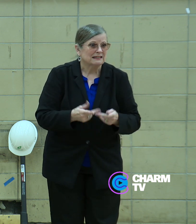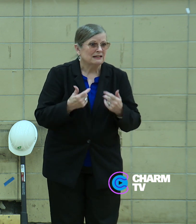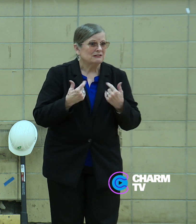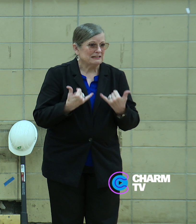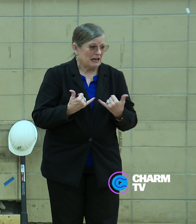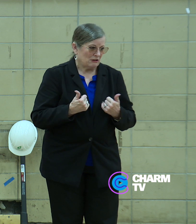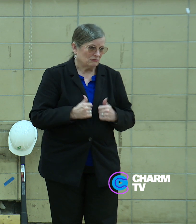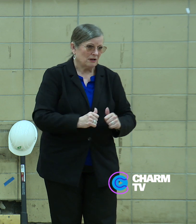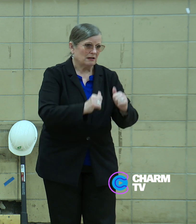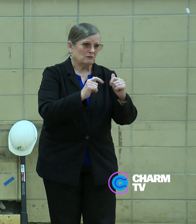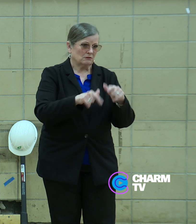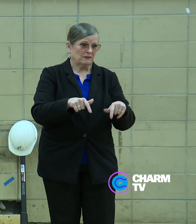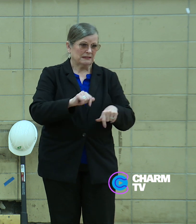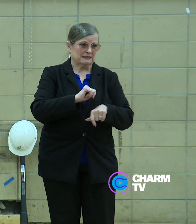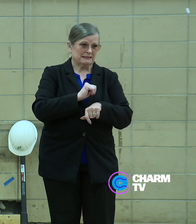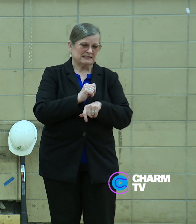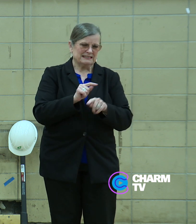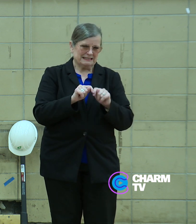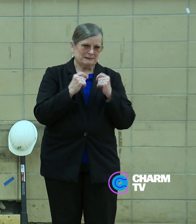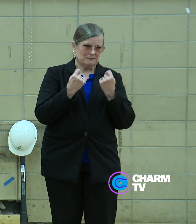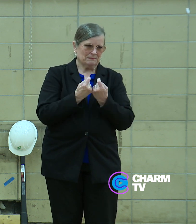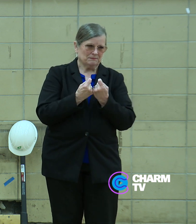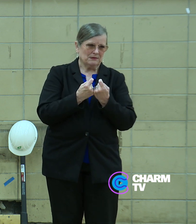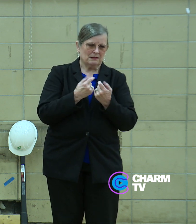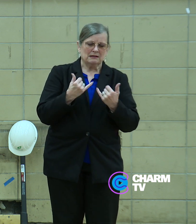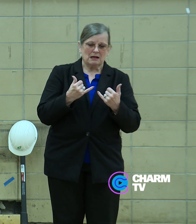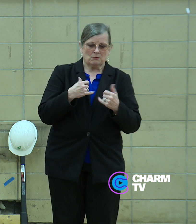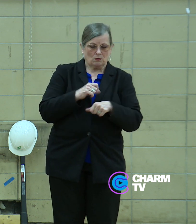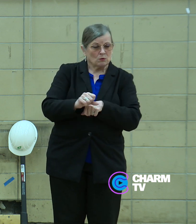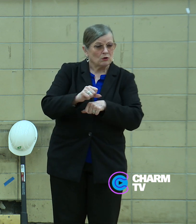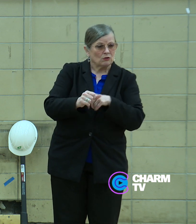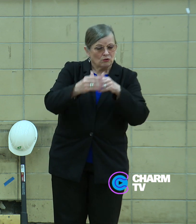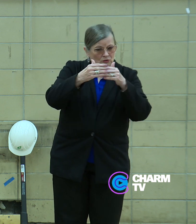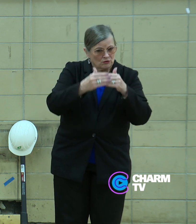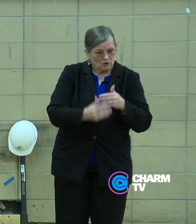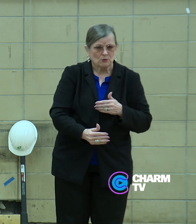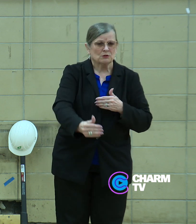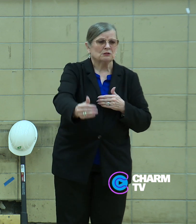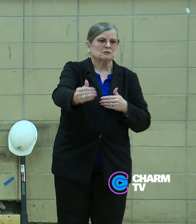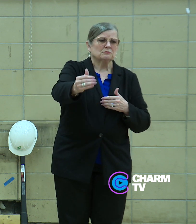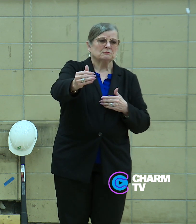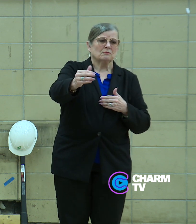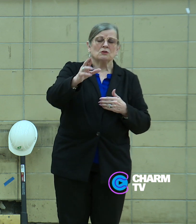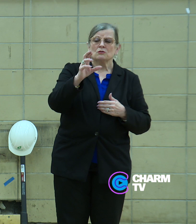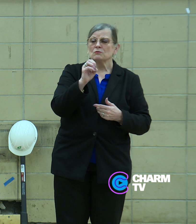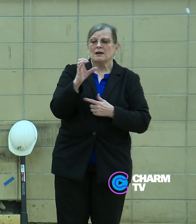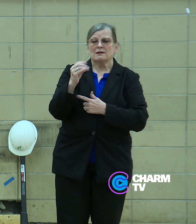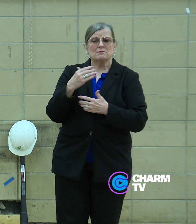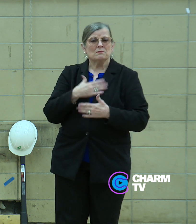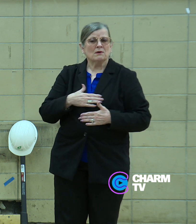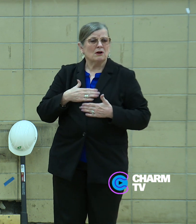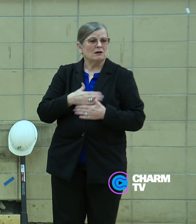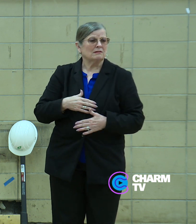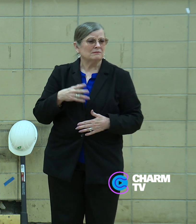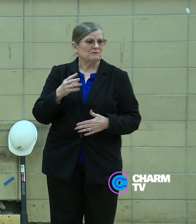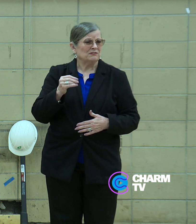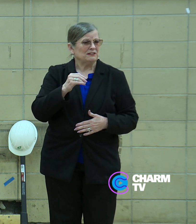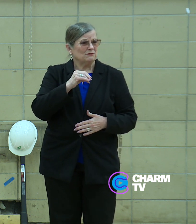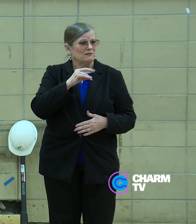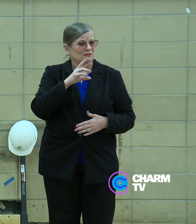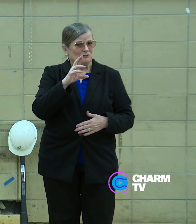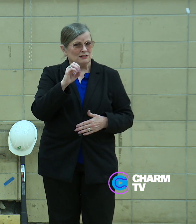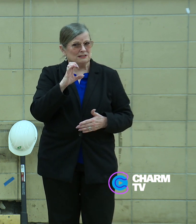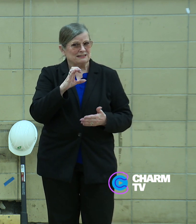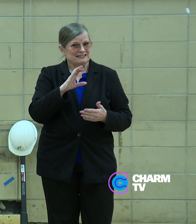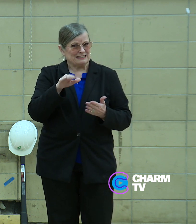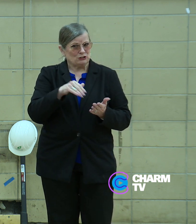communities to continue to move forward. So truly excited. Currently, Rec and Park manages over 50 recreation centers in the city of Baltimore, and